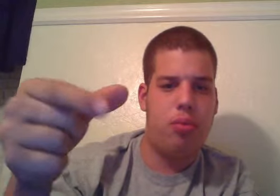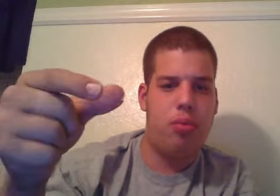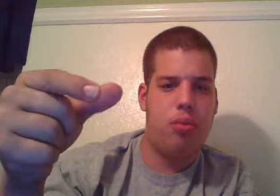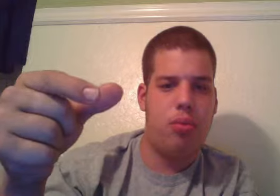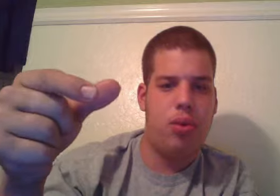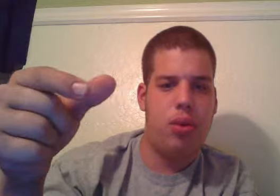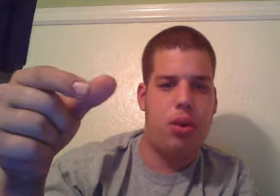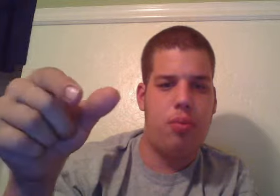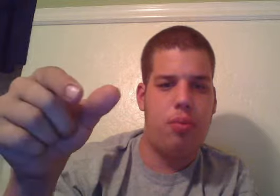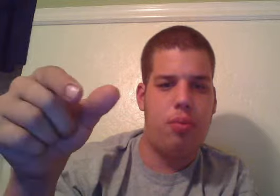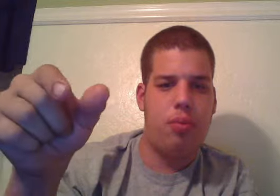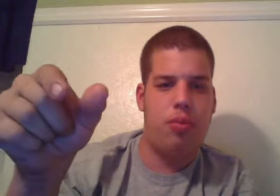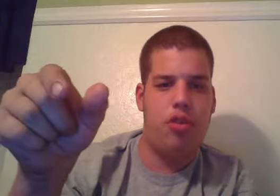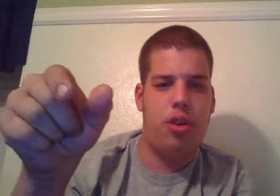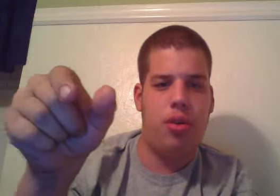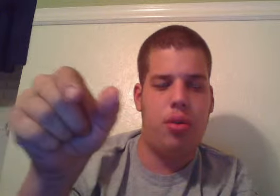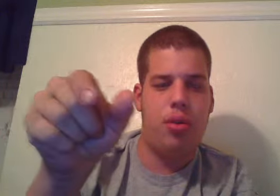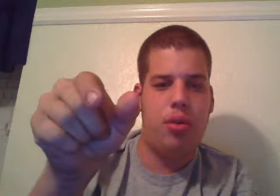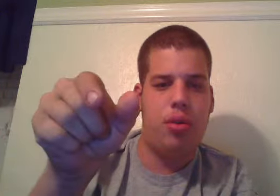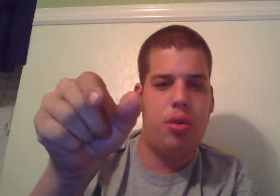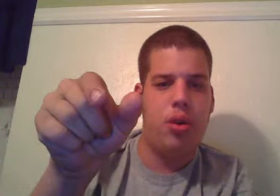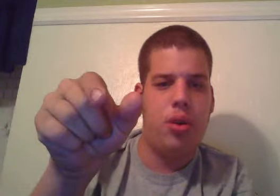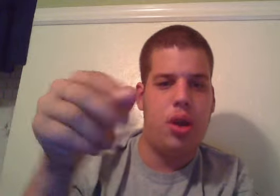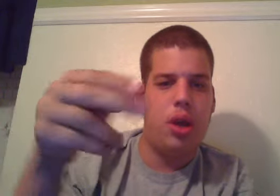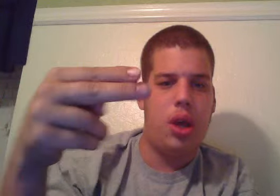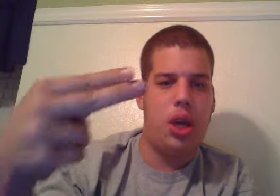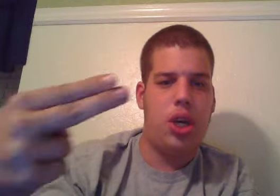Yep, G, H,